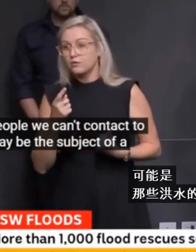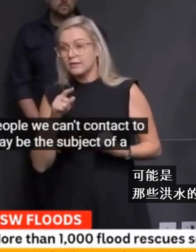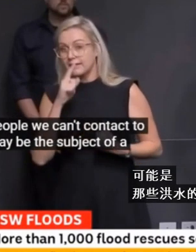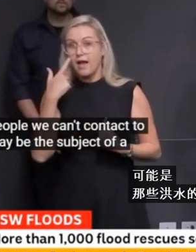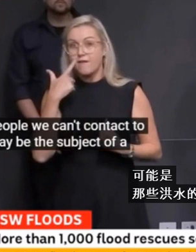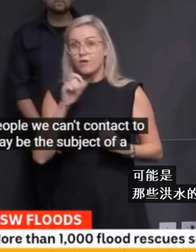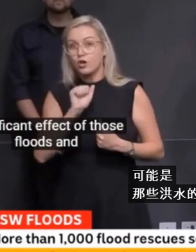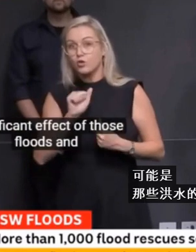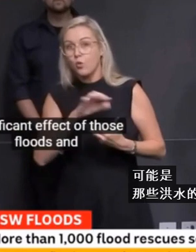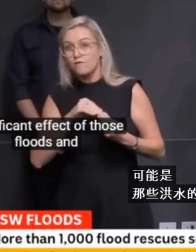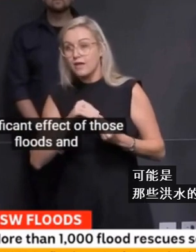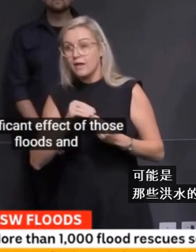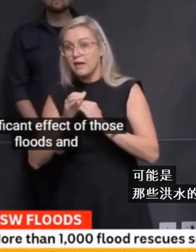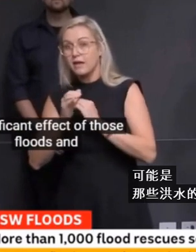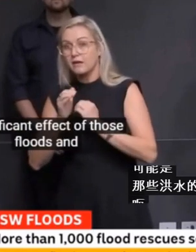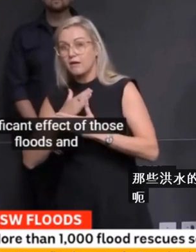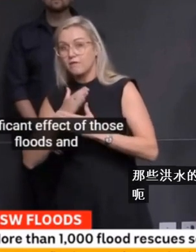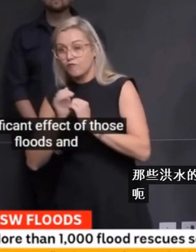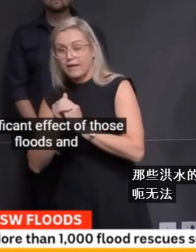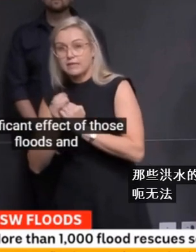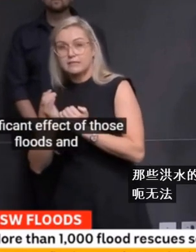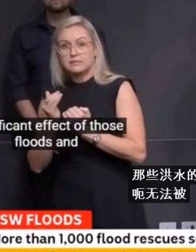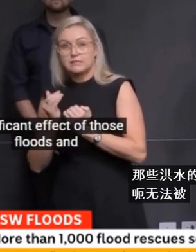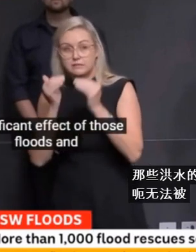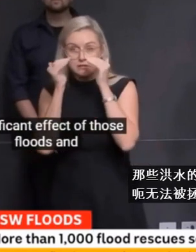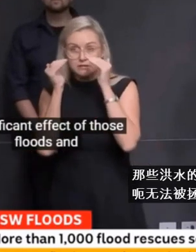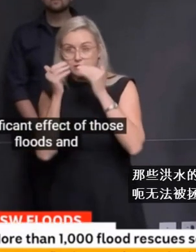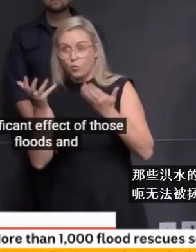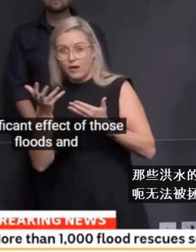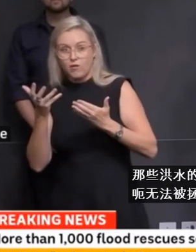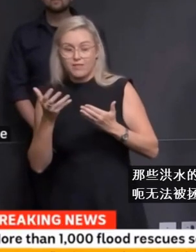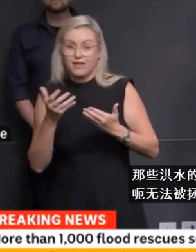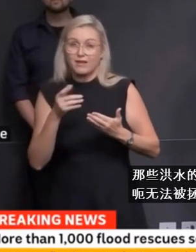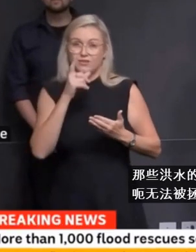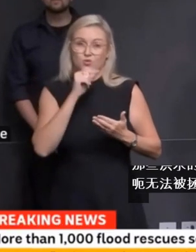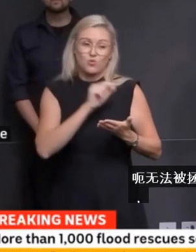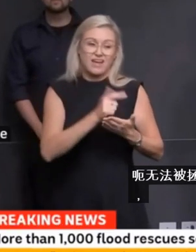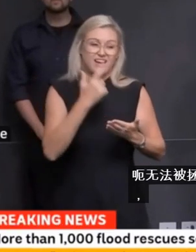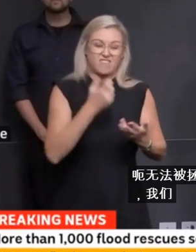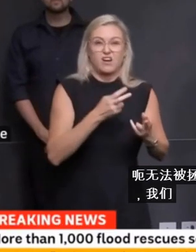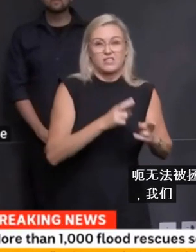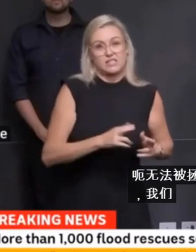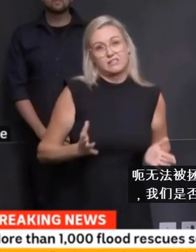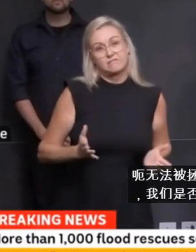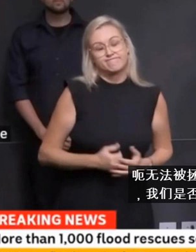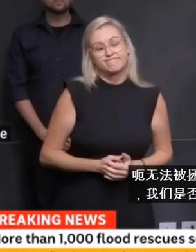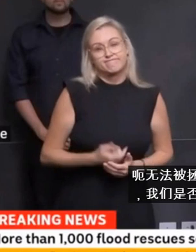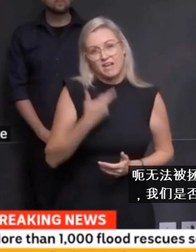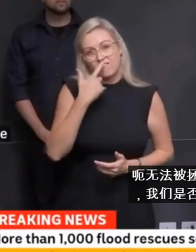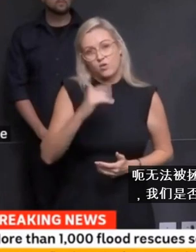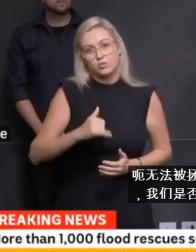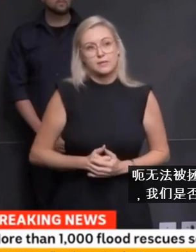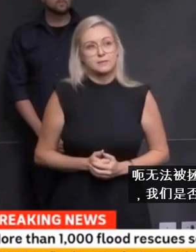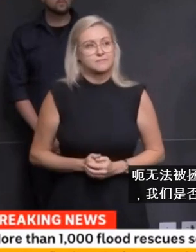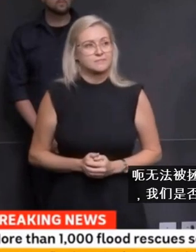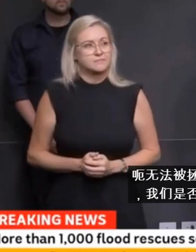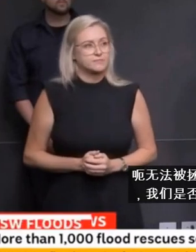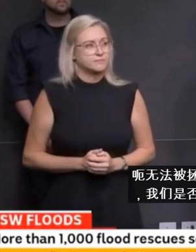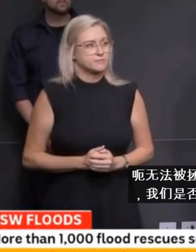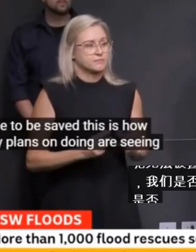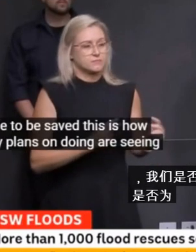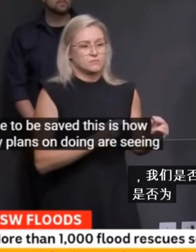a significant effect of those floods and not be able to be saved. Do we know how many people we're